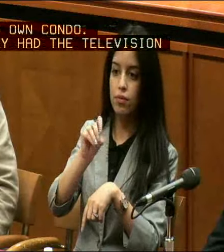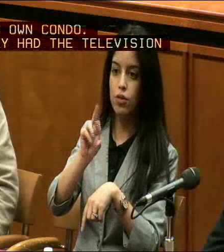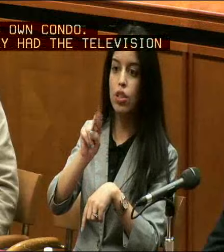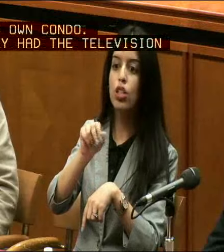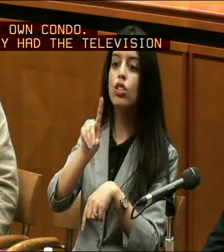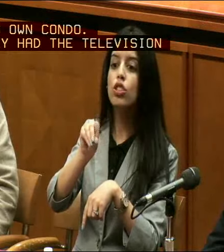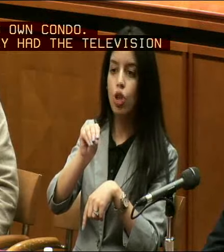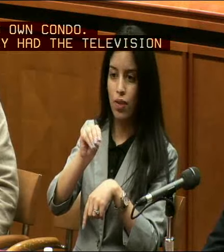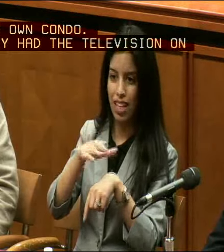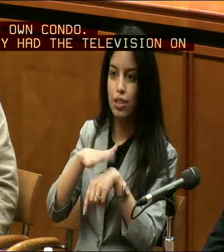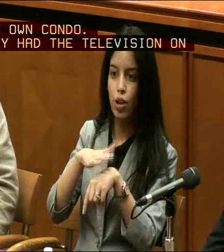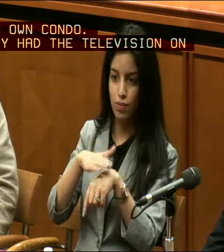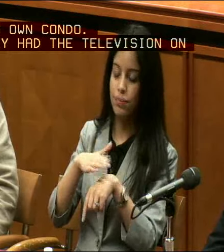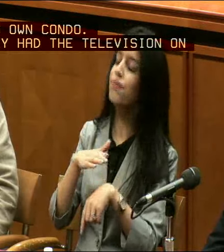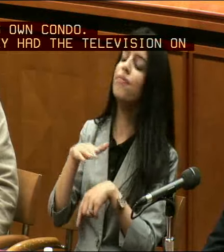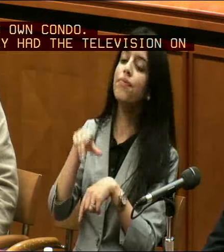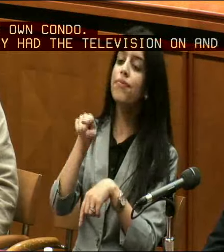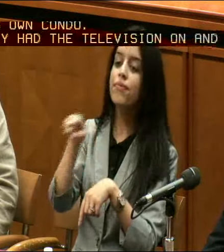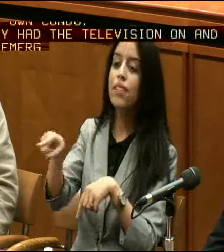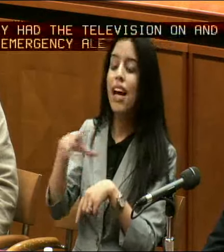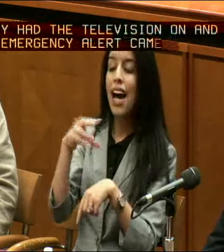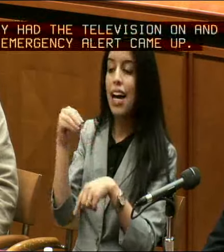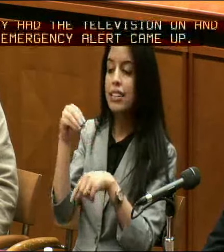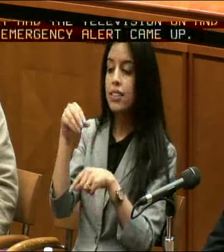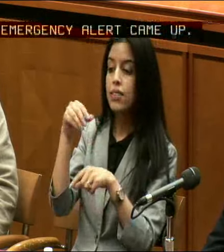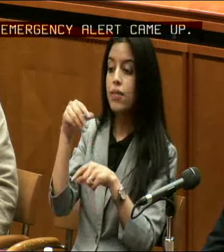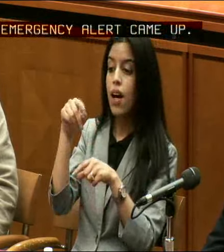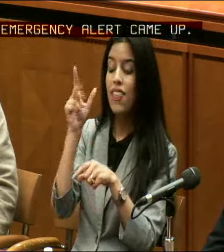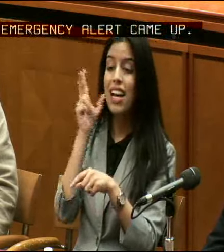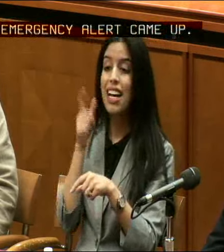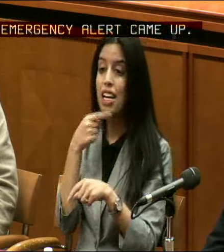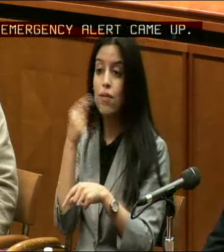It was a severe thunderstorm and tornado warning.